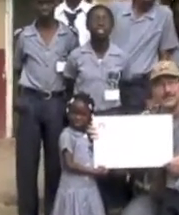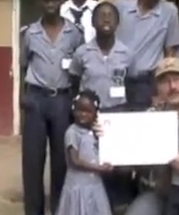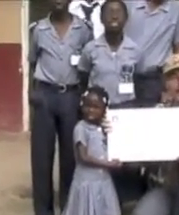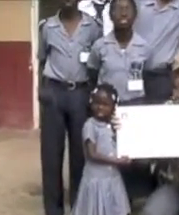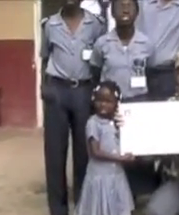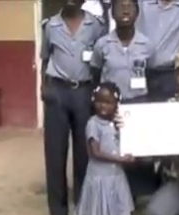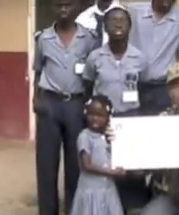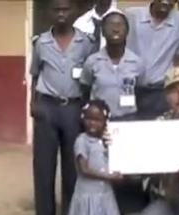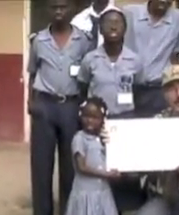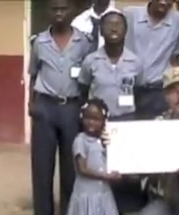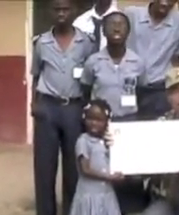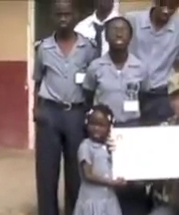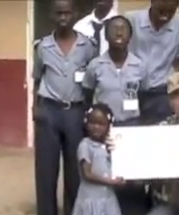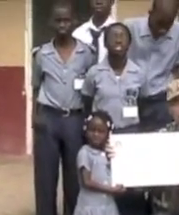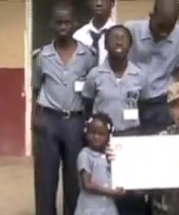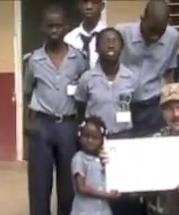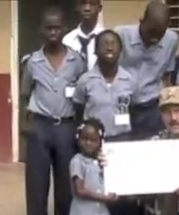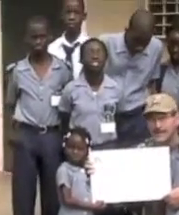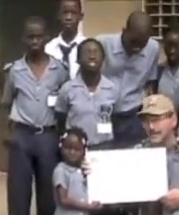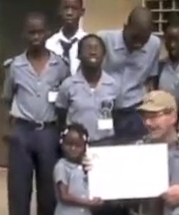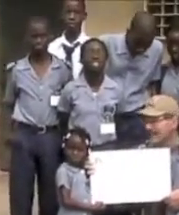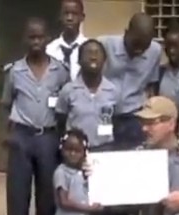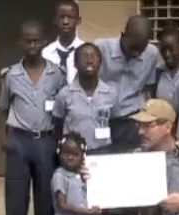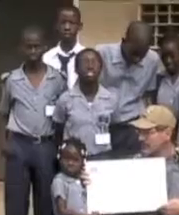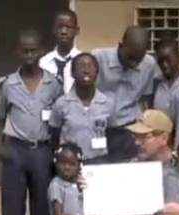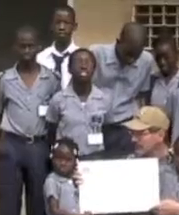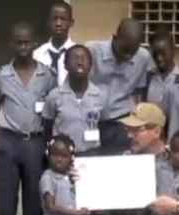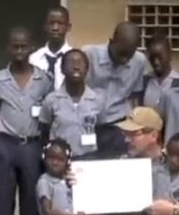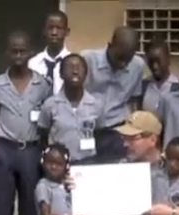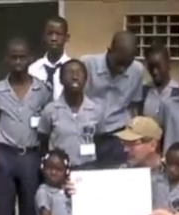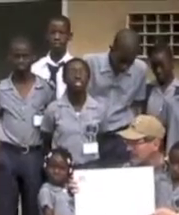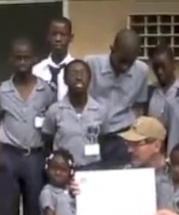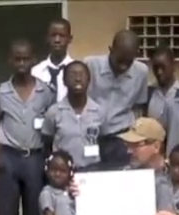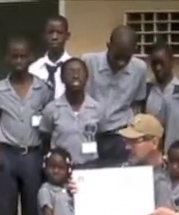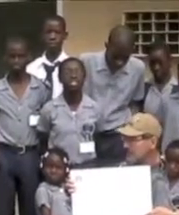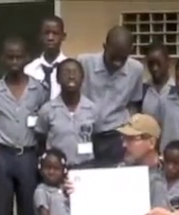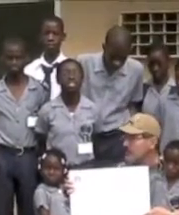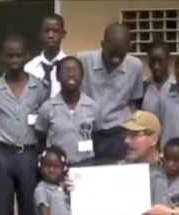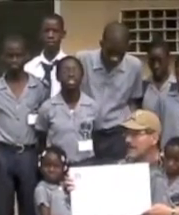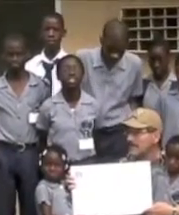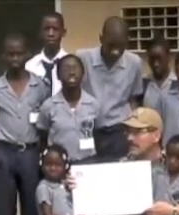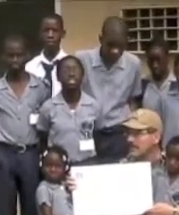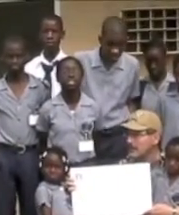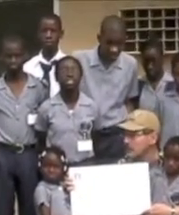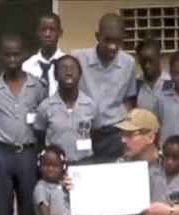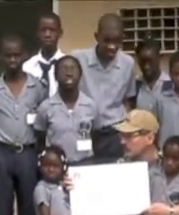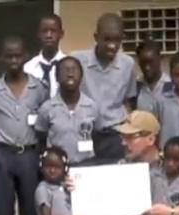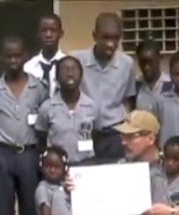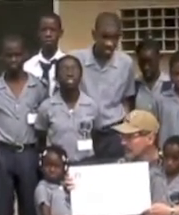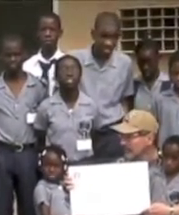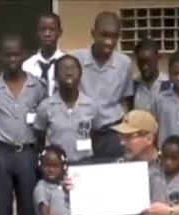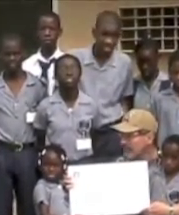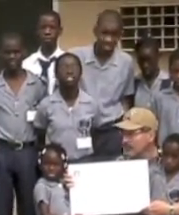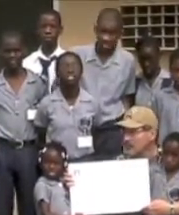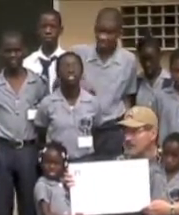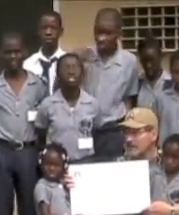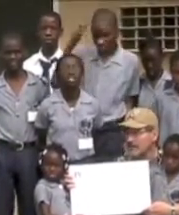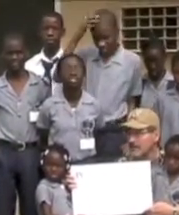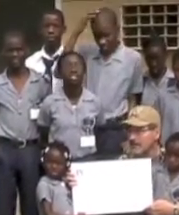16,528 dollars? Yes. cents. And 77 cents so that you guys can keep your school, and do neat things,